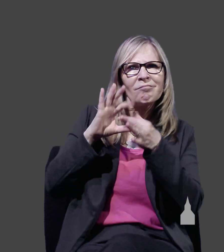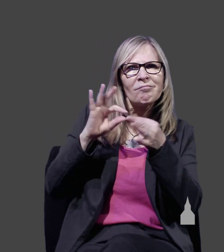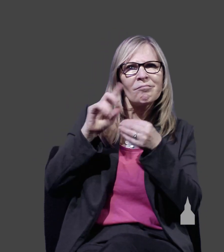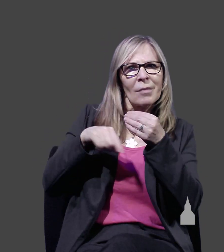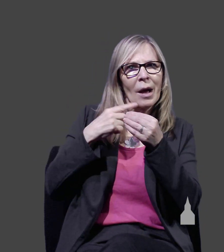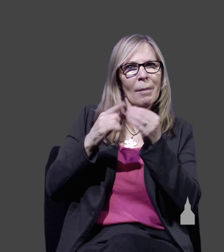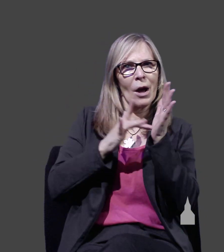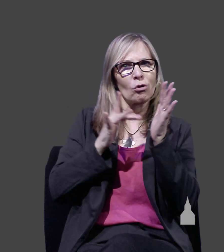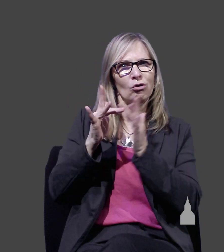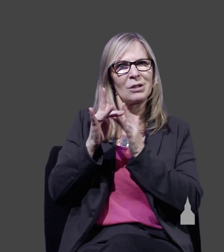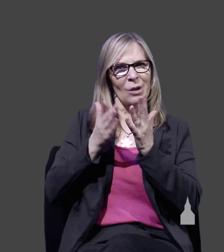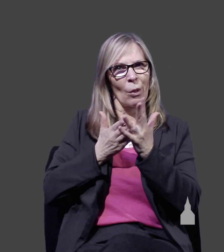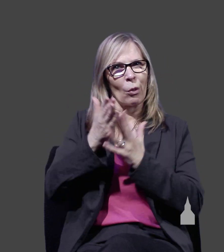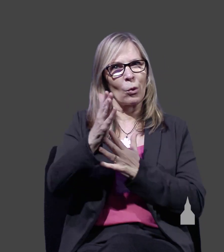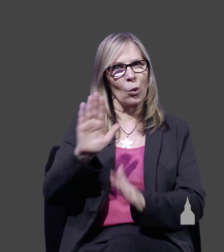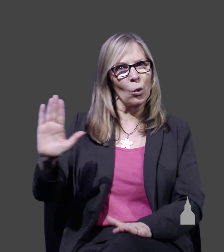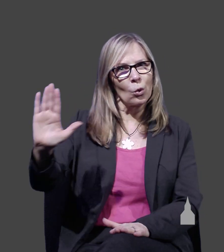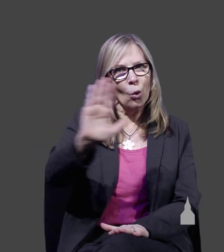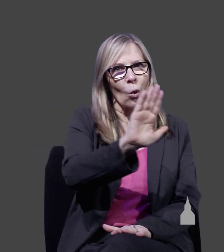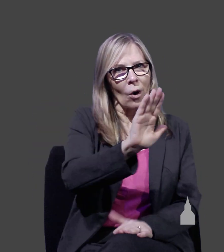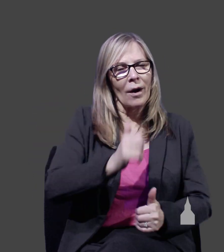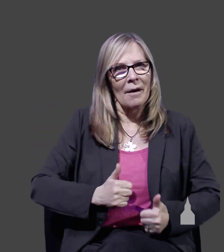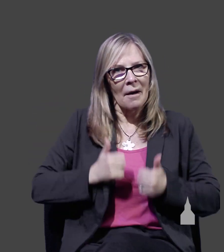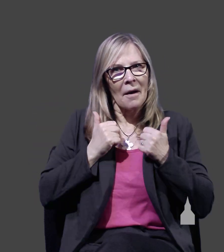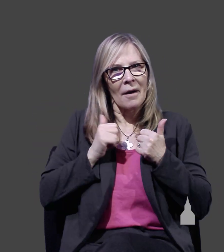and in your words.